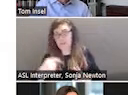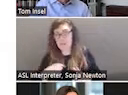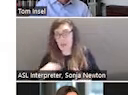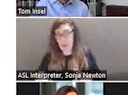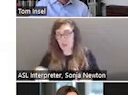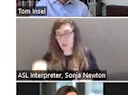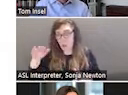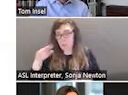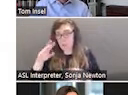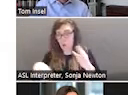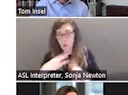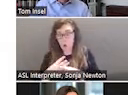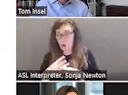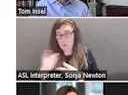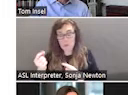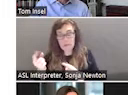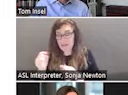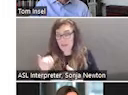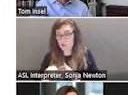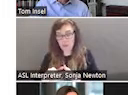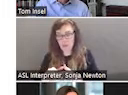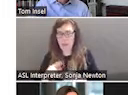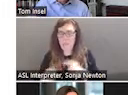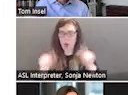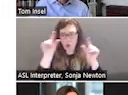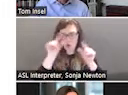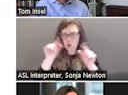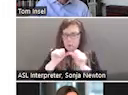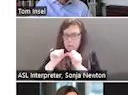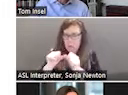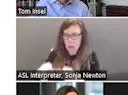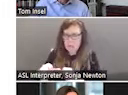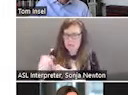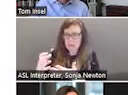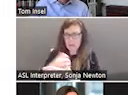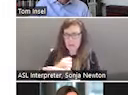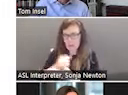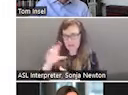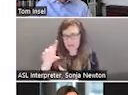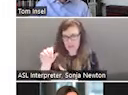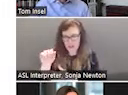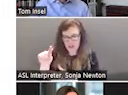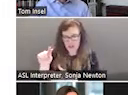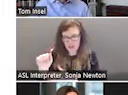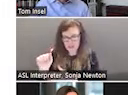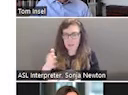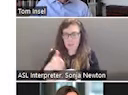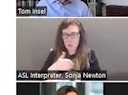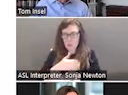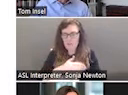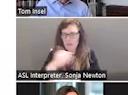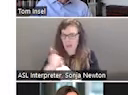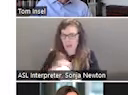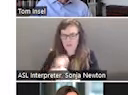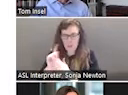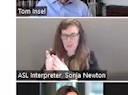didn't do that. But it's constantly collecting data and improving what you do every moment. I worked with the search team a little bit,